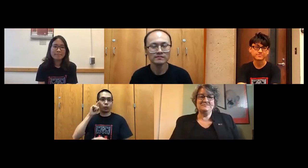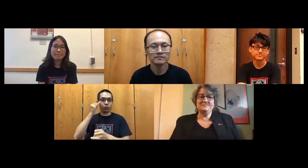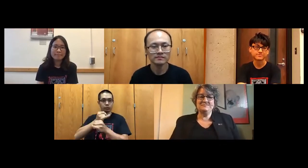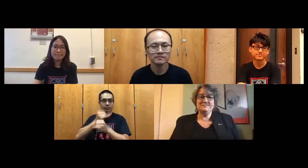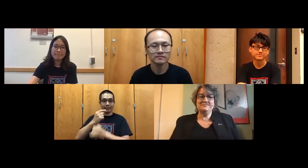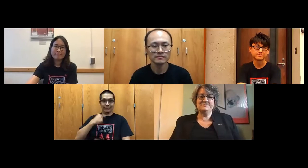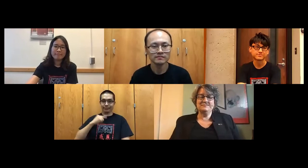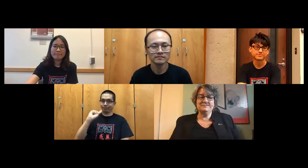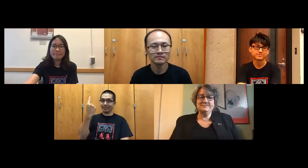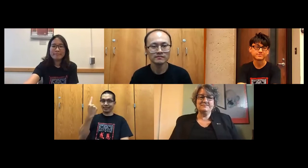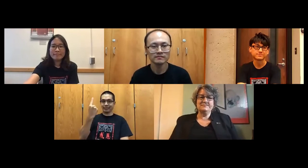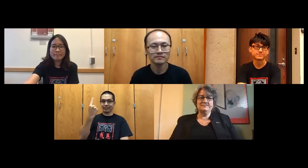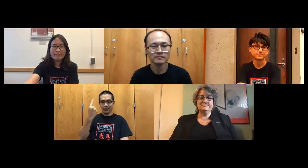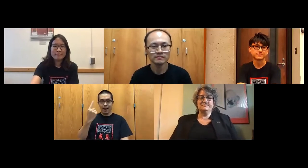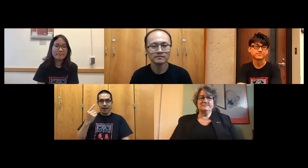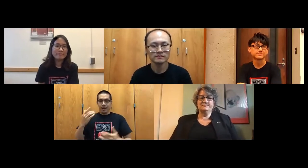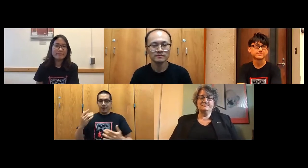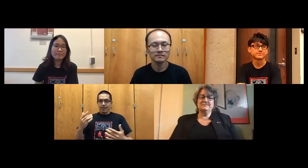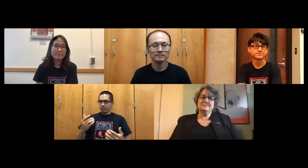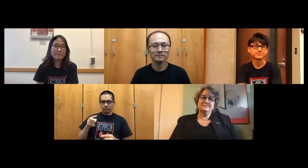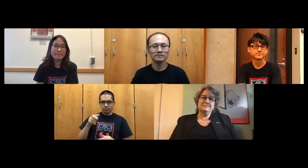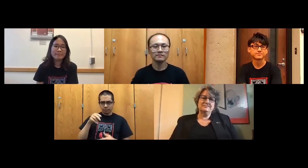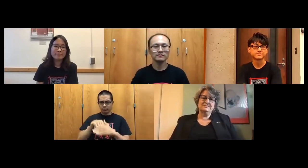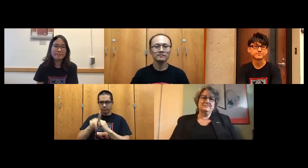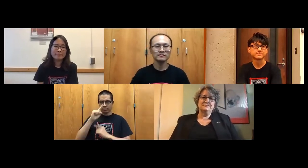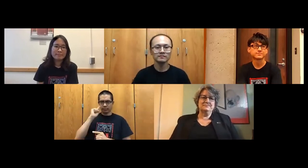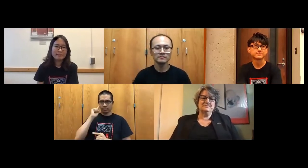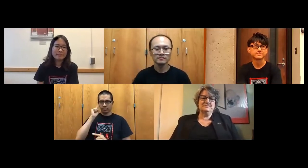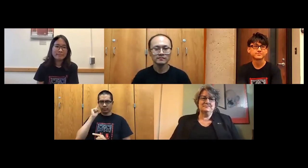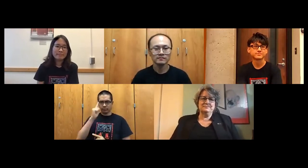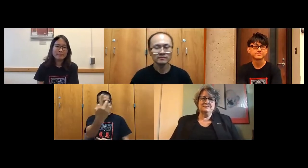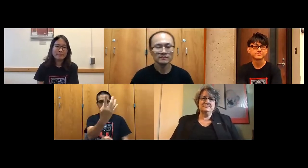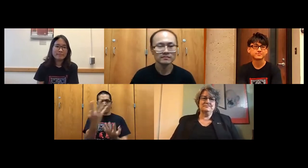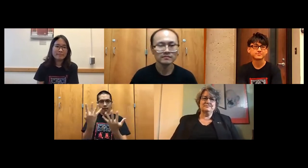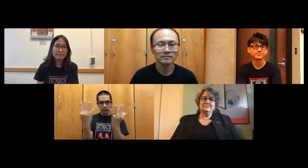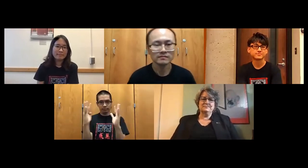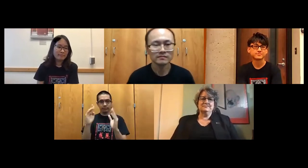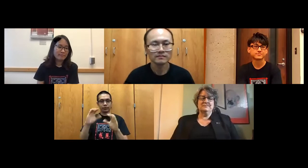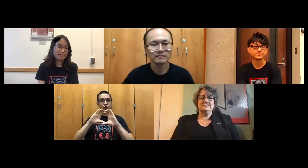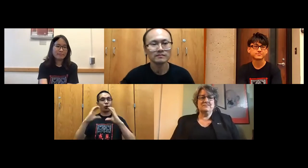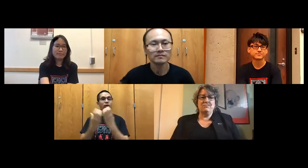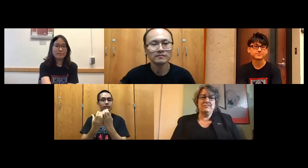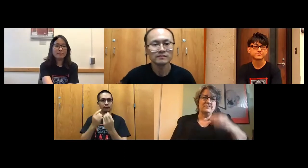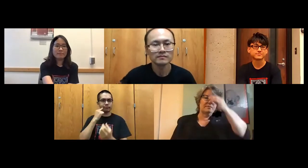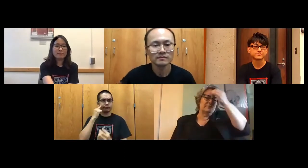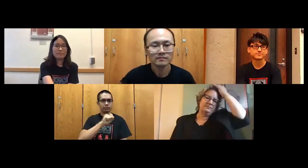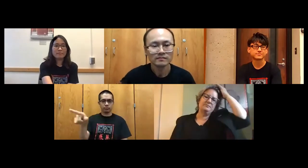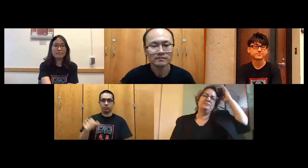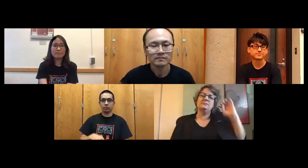So going into middle school, I did go into a deaf school. And walking into that deaf school, into a